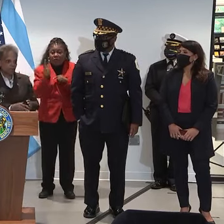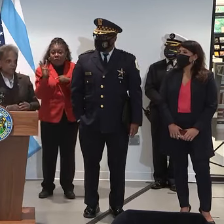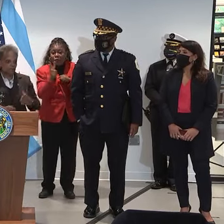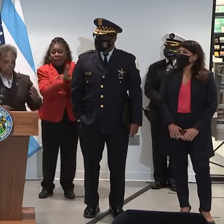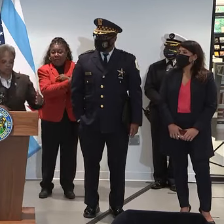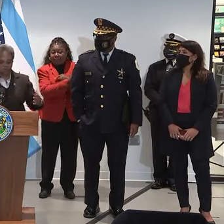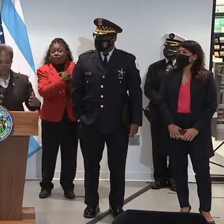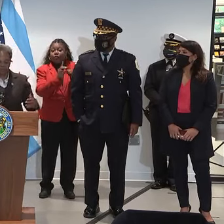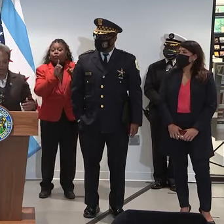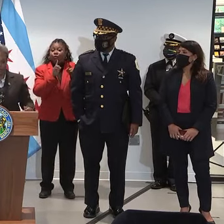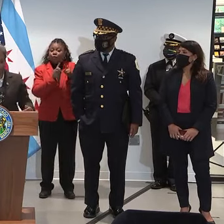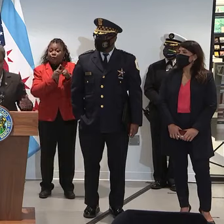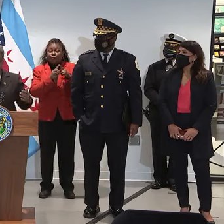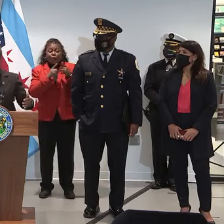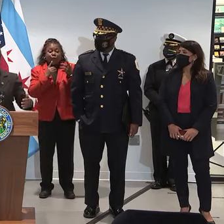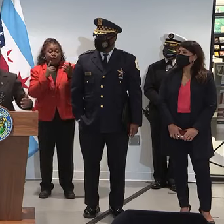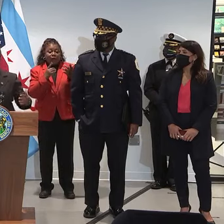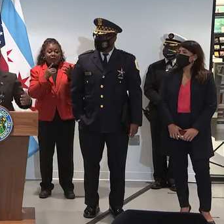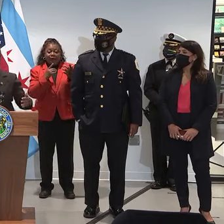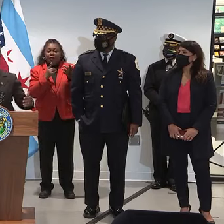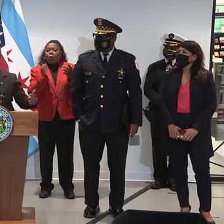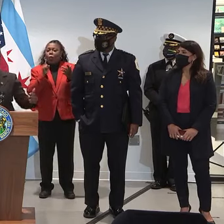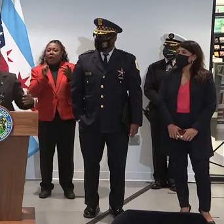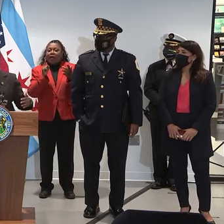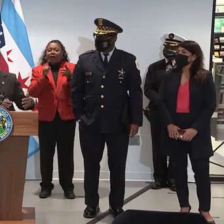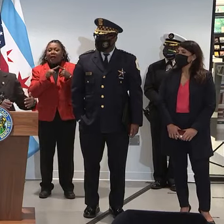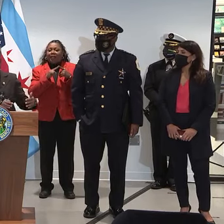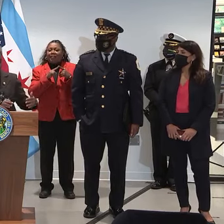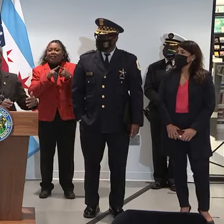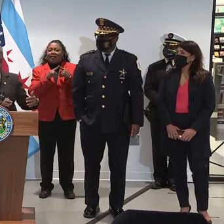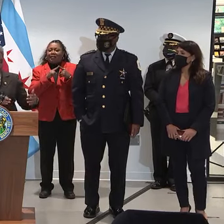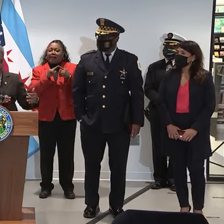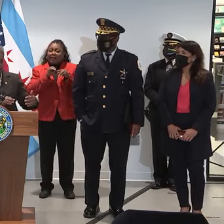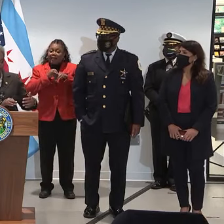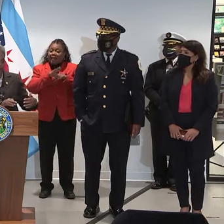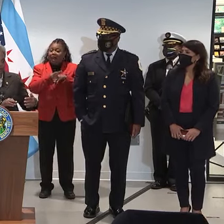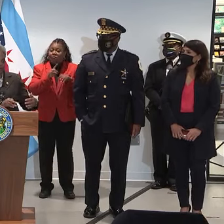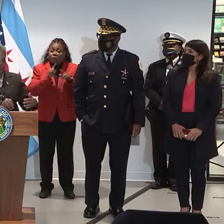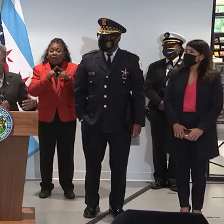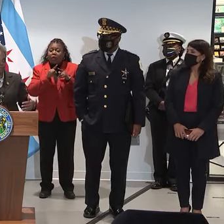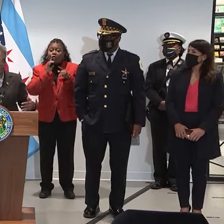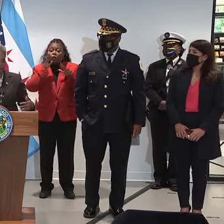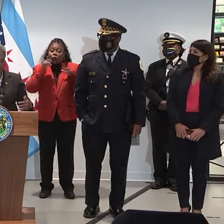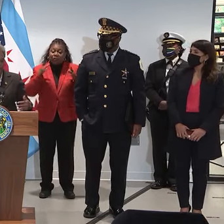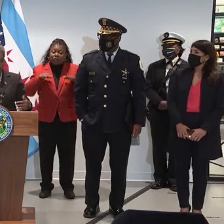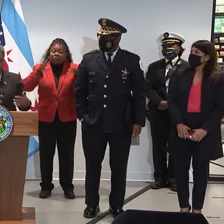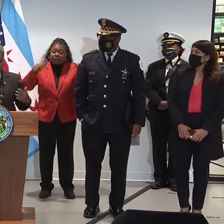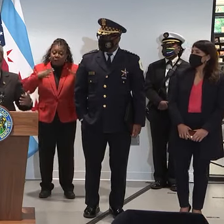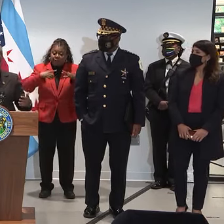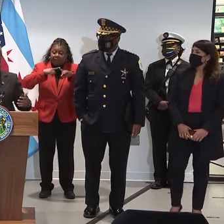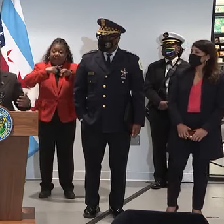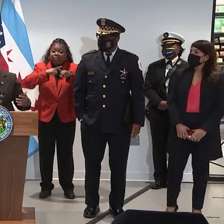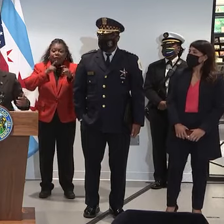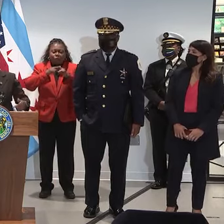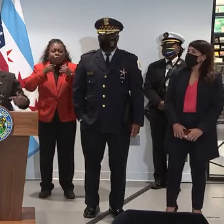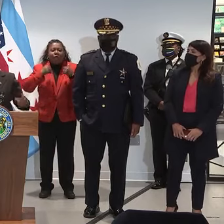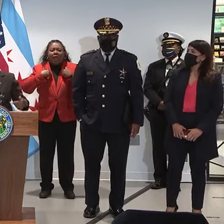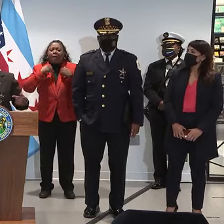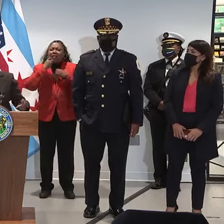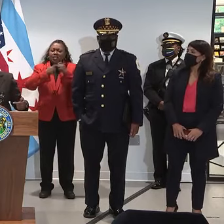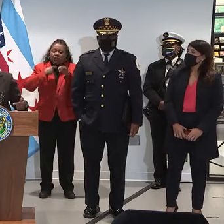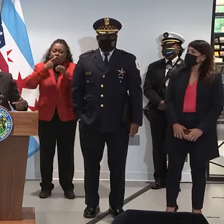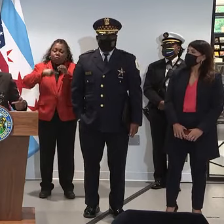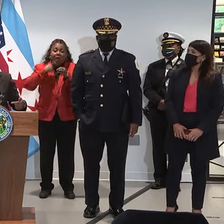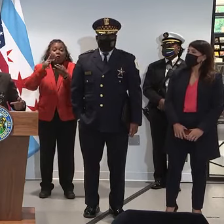west to where the confluence, where the rivers come together, and to have